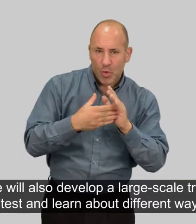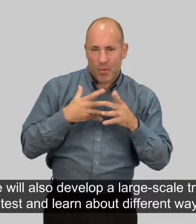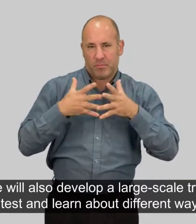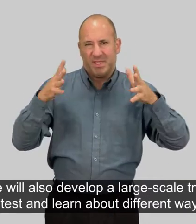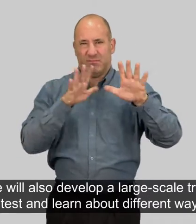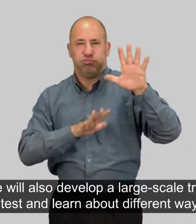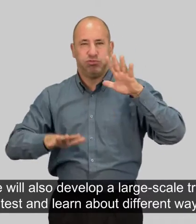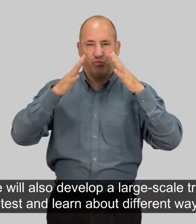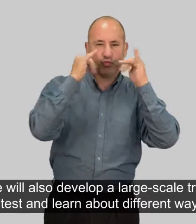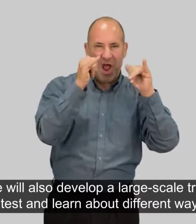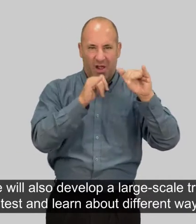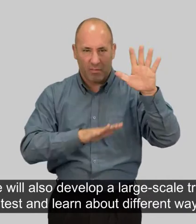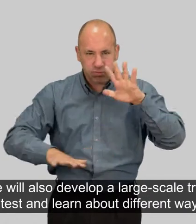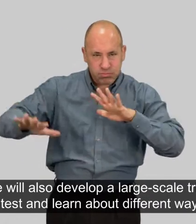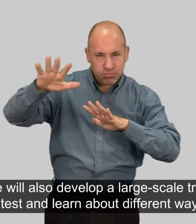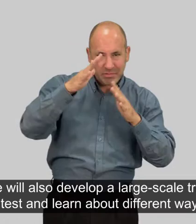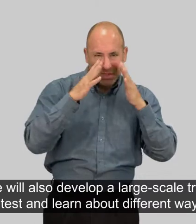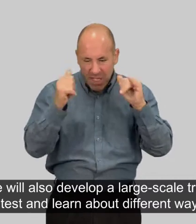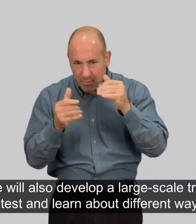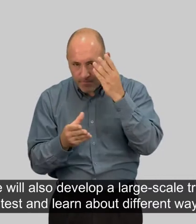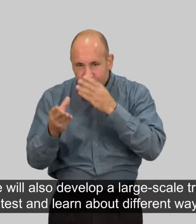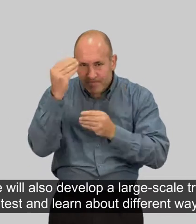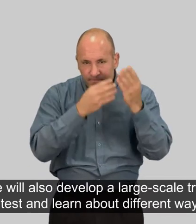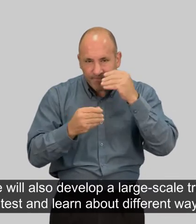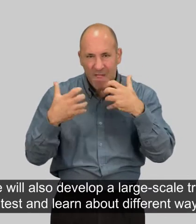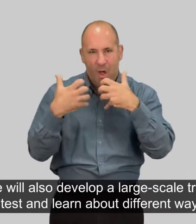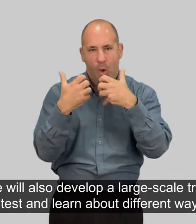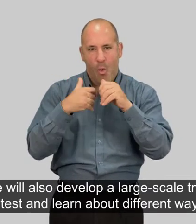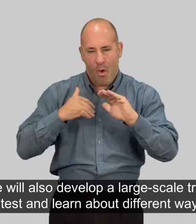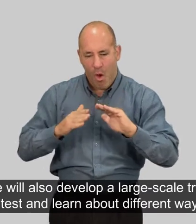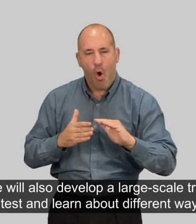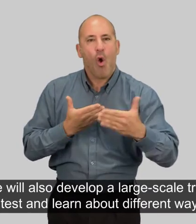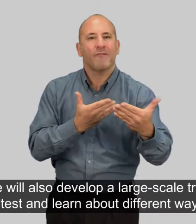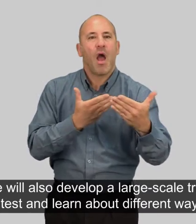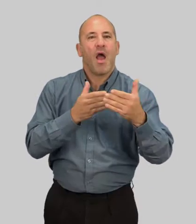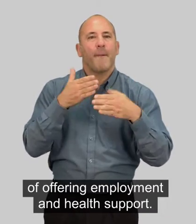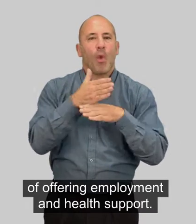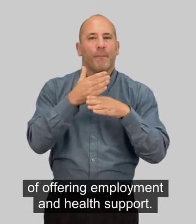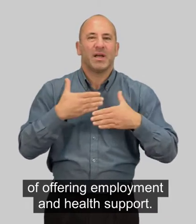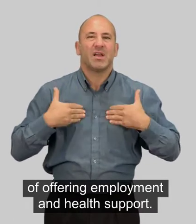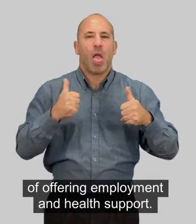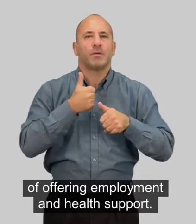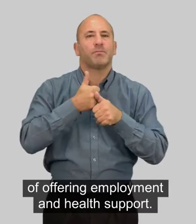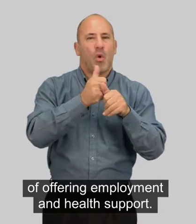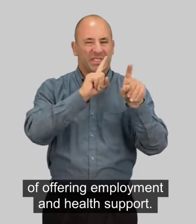We will also develop a large-scale trial to test and learn about different ways of offering employment and health